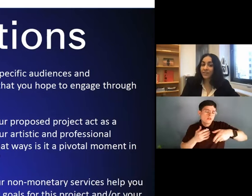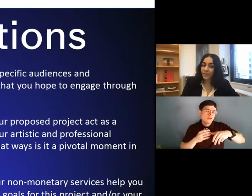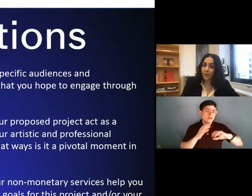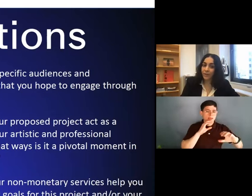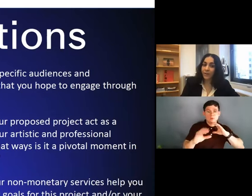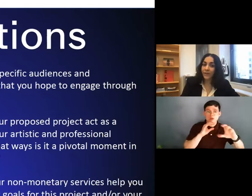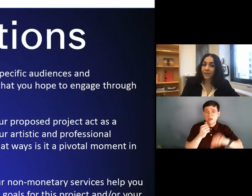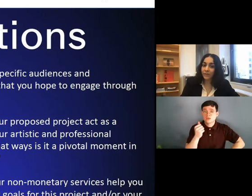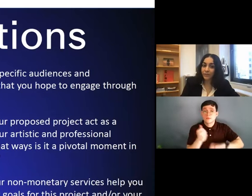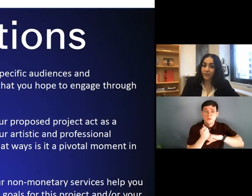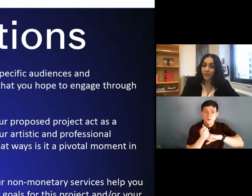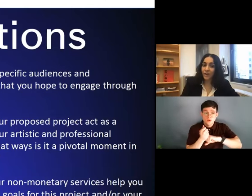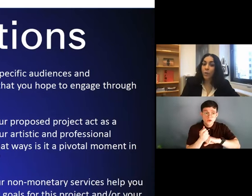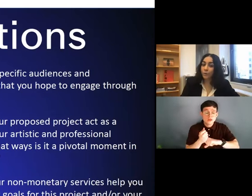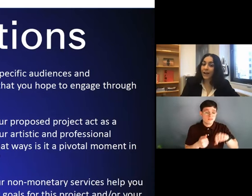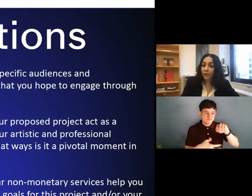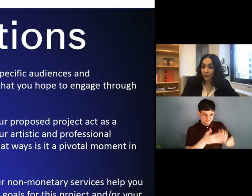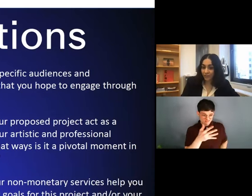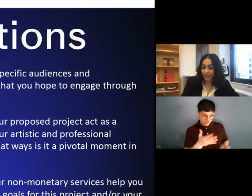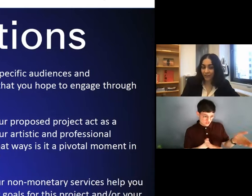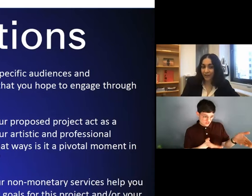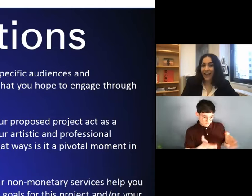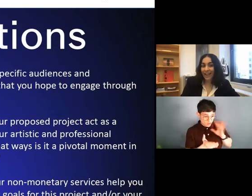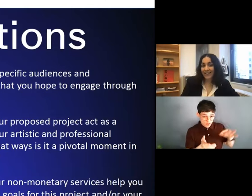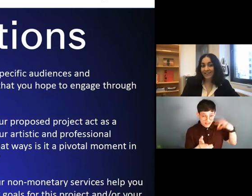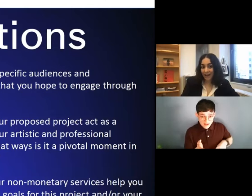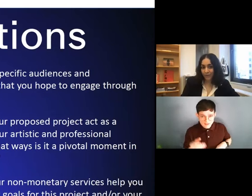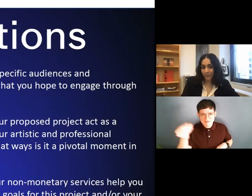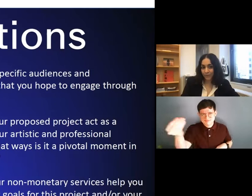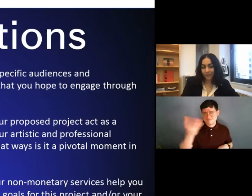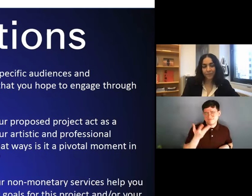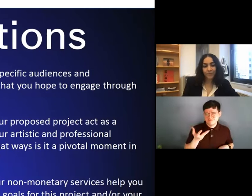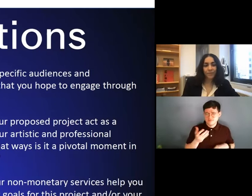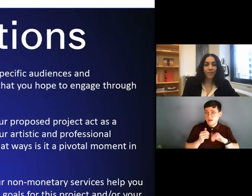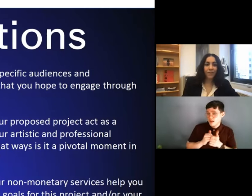let us know if any of these services would be helpful to you and how.